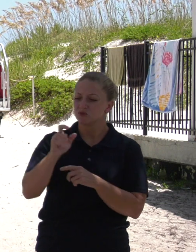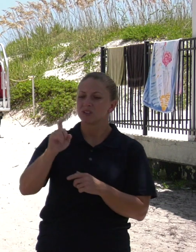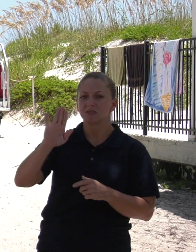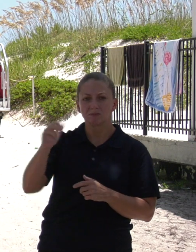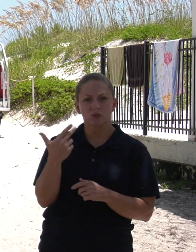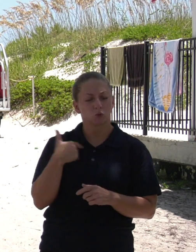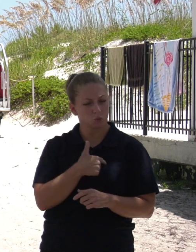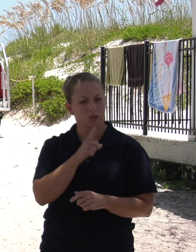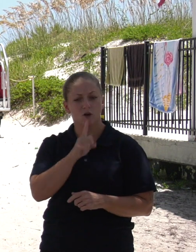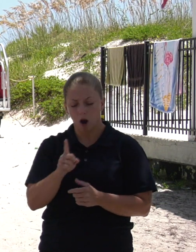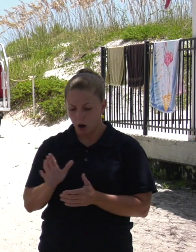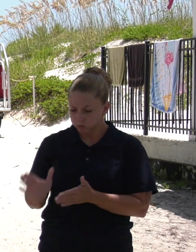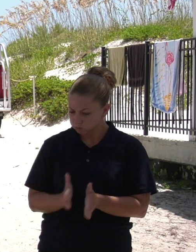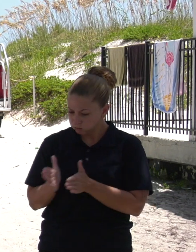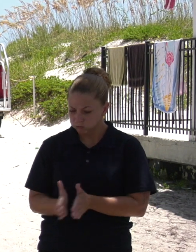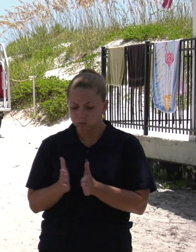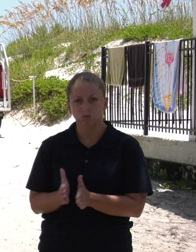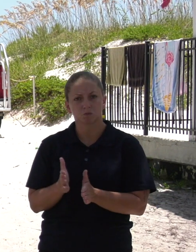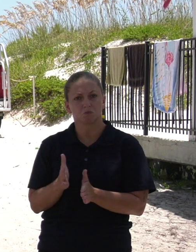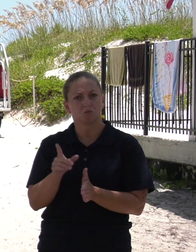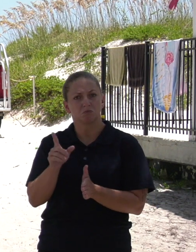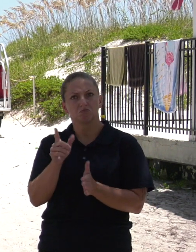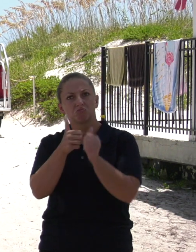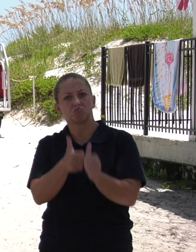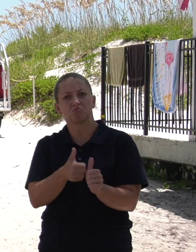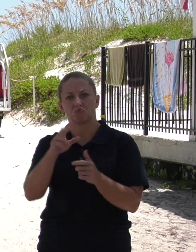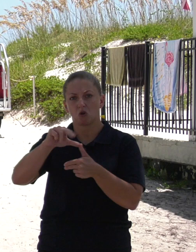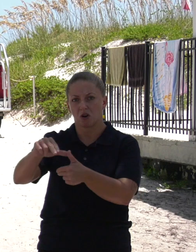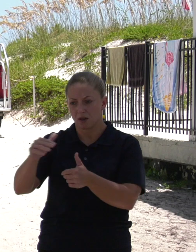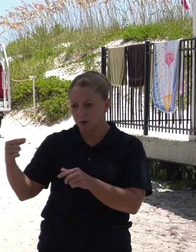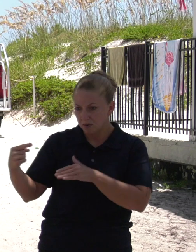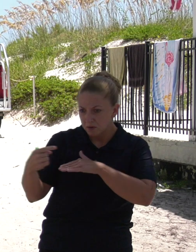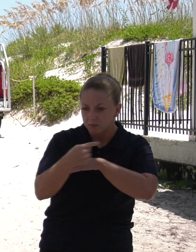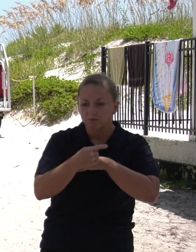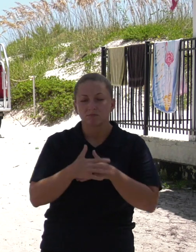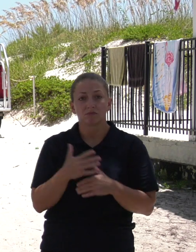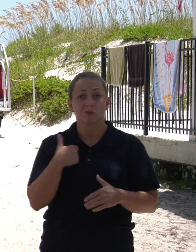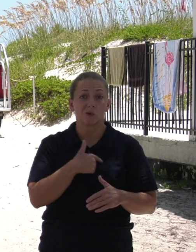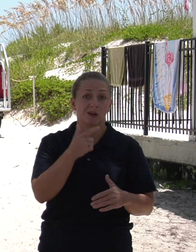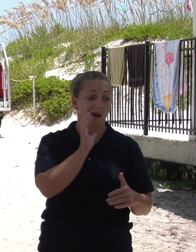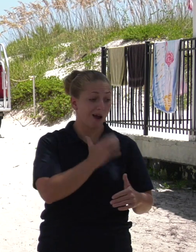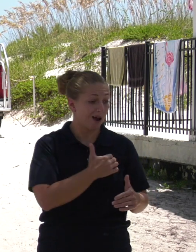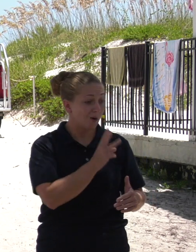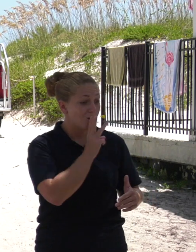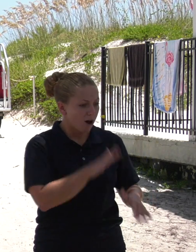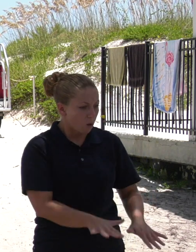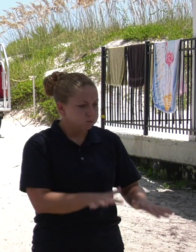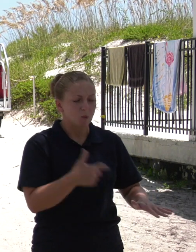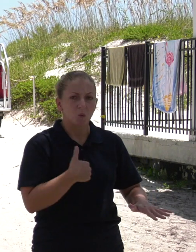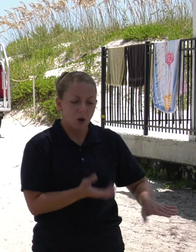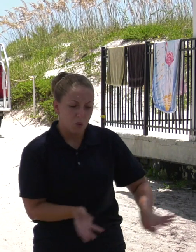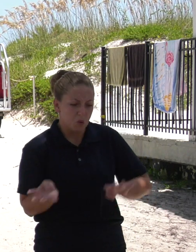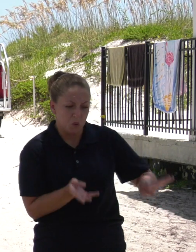precautions for the first stages of storm preps, pumping down a lot of reservoirs and retention ponds, things of that nature.